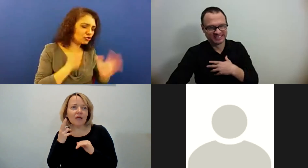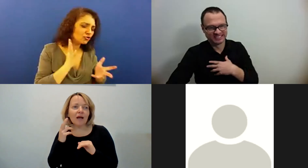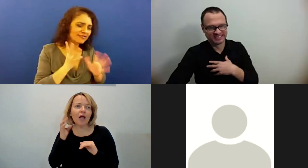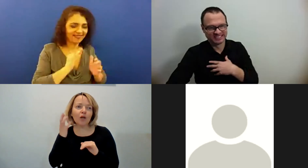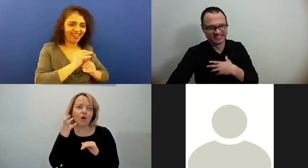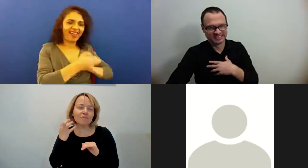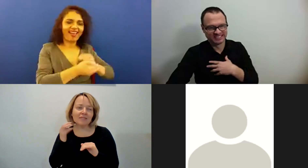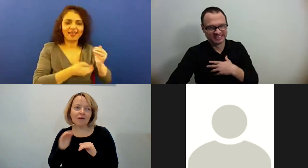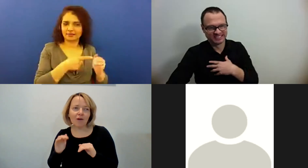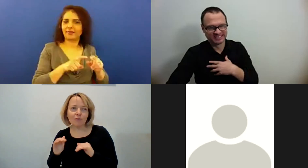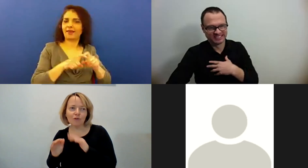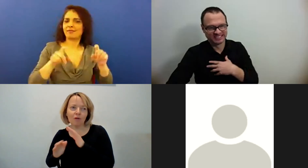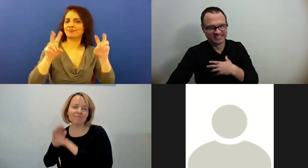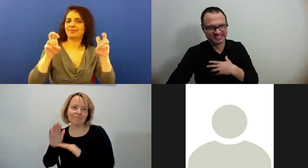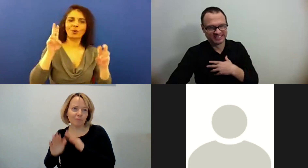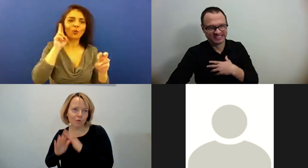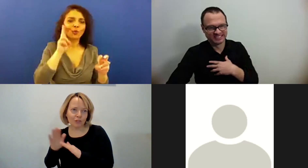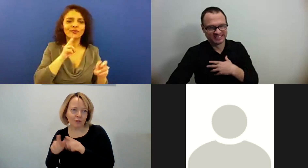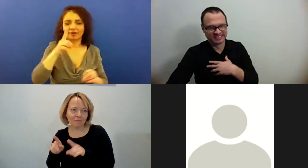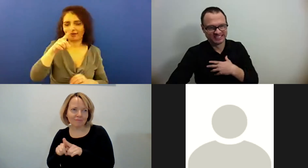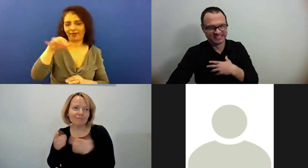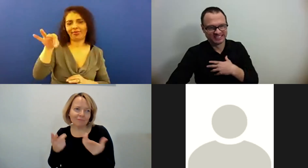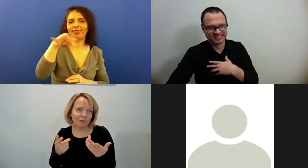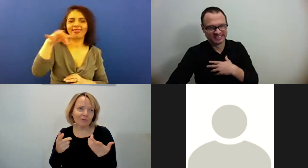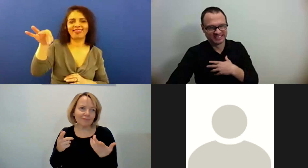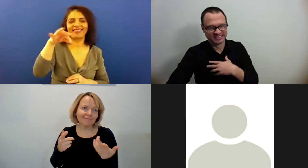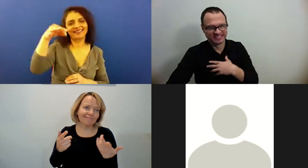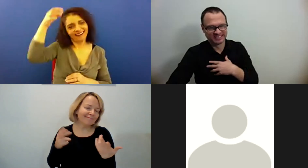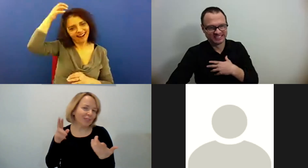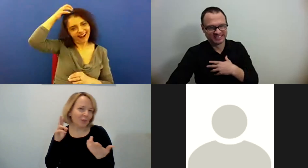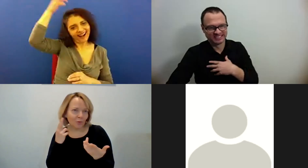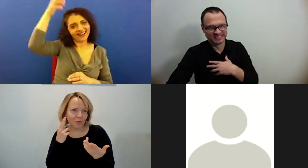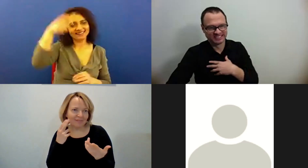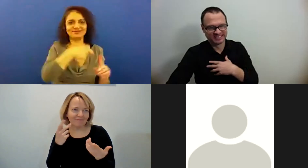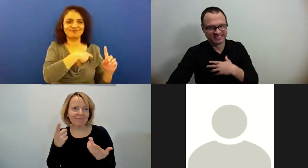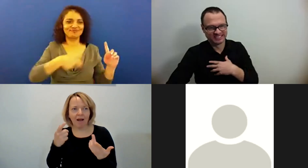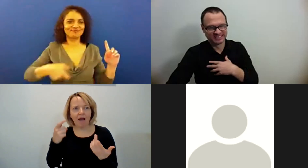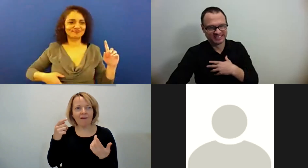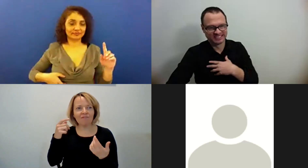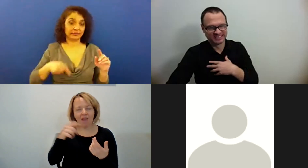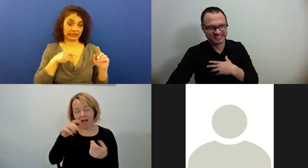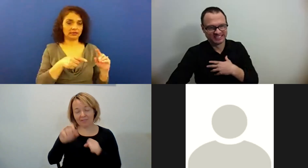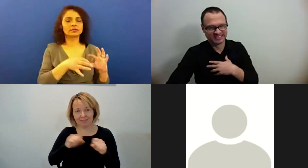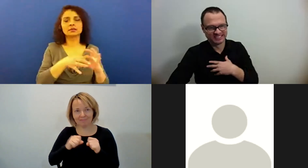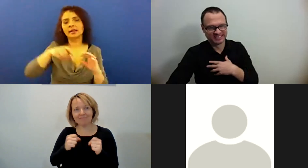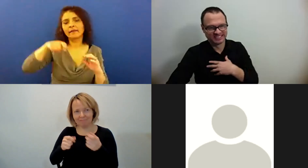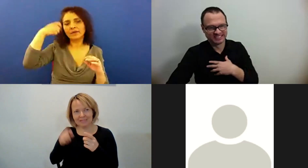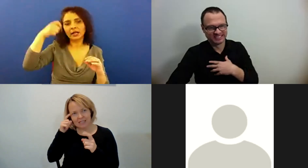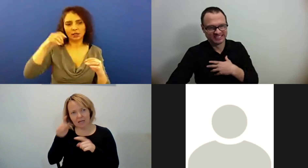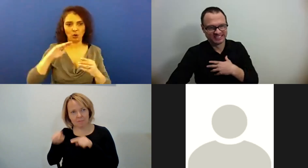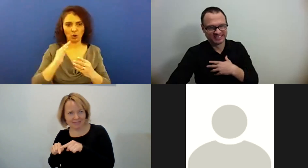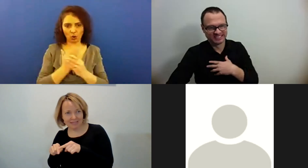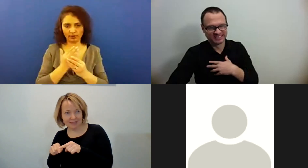Because this girl is really pampered within the Roma family. So she's